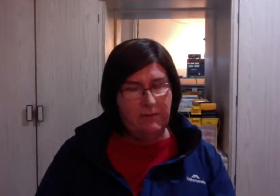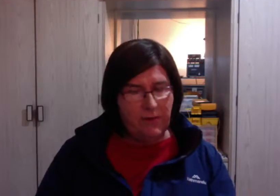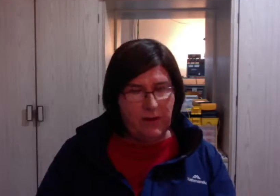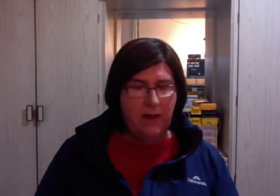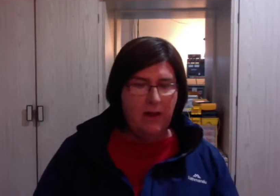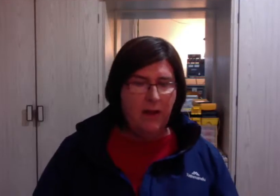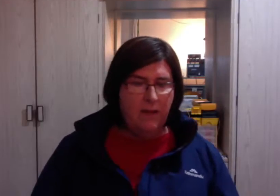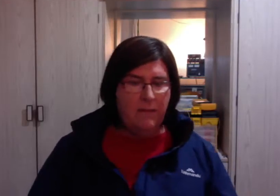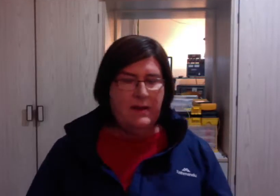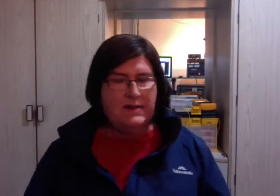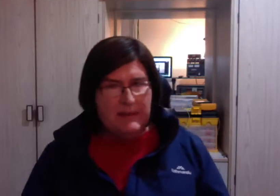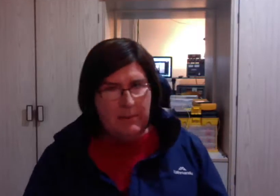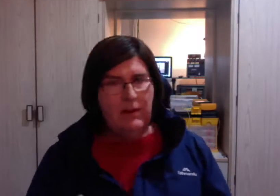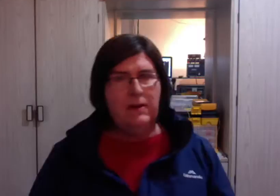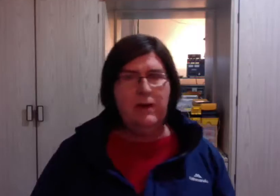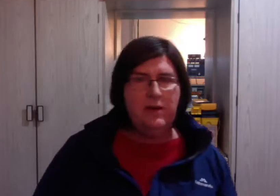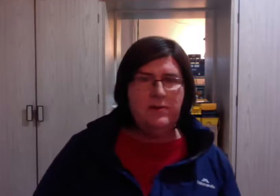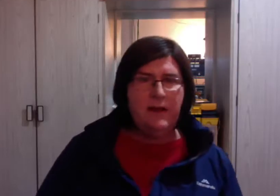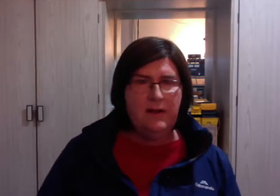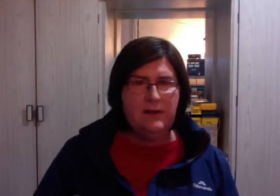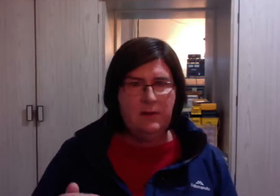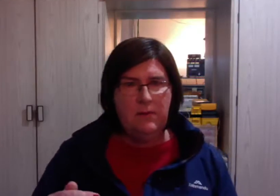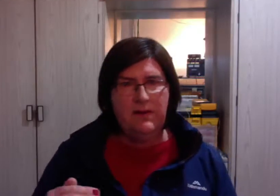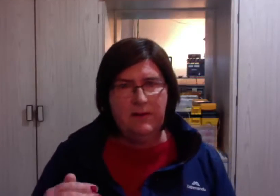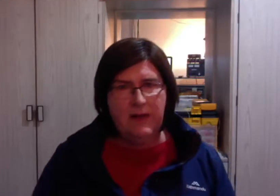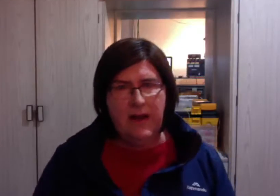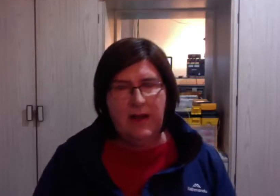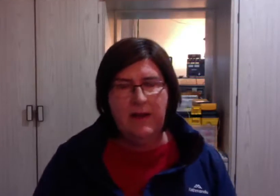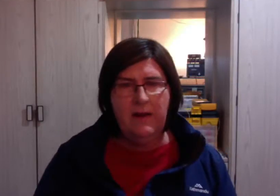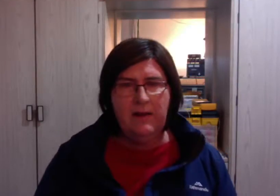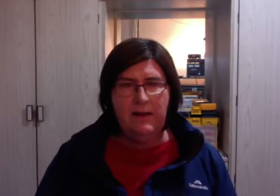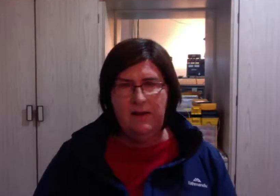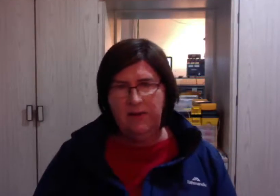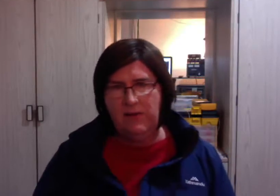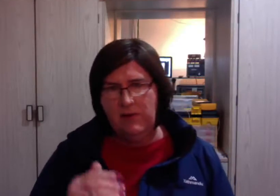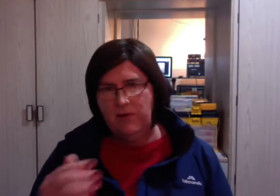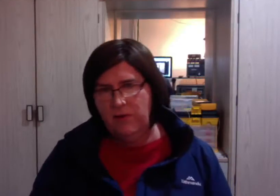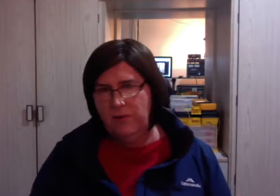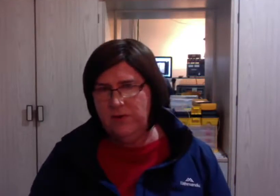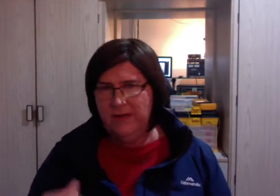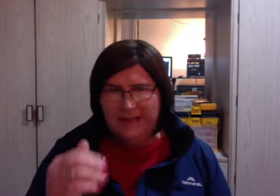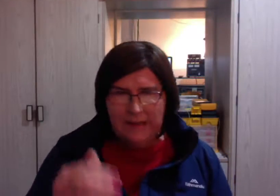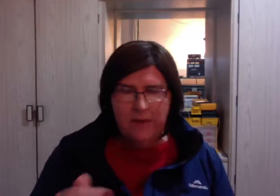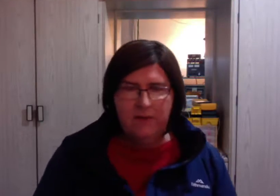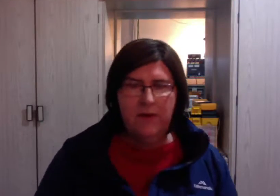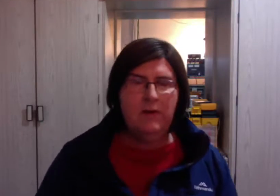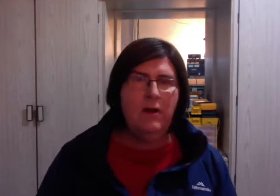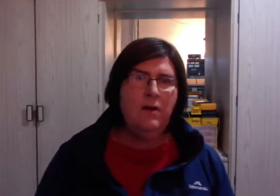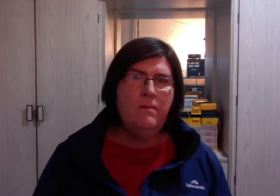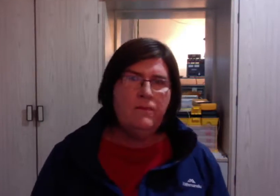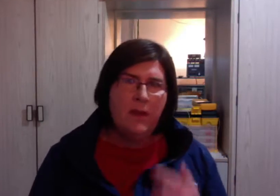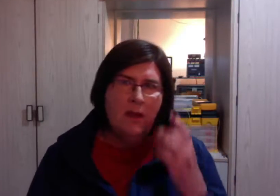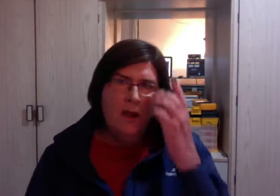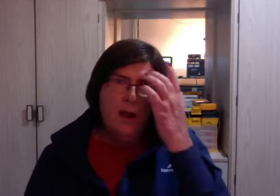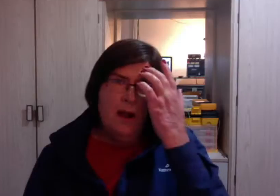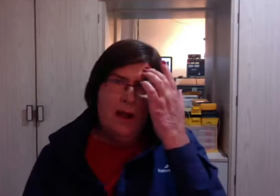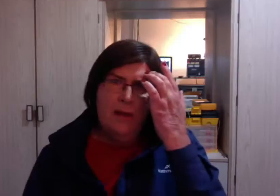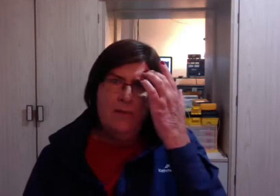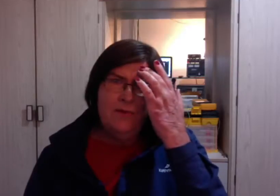further. But typically, we don't do that till we start into the serious dunes, which is a little bit further along.